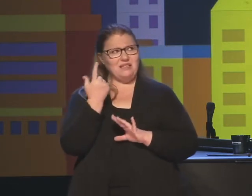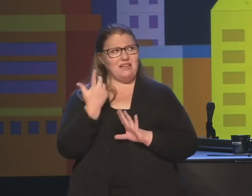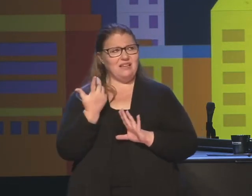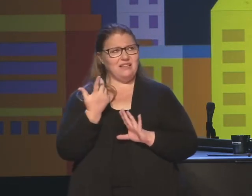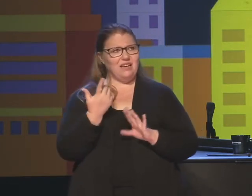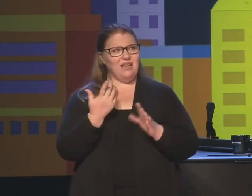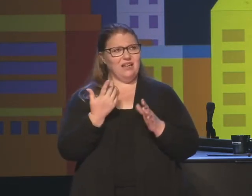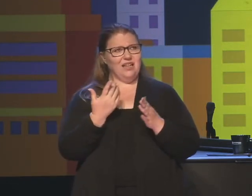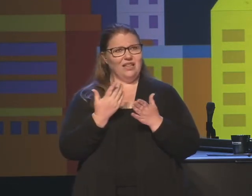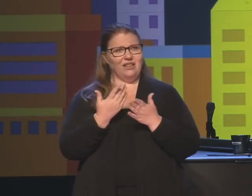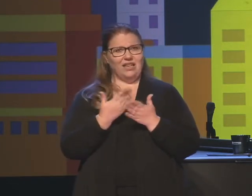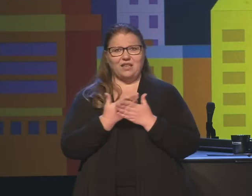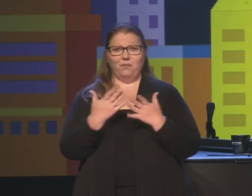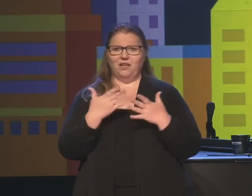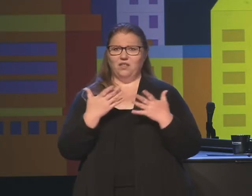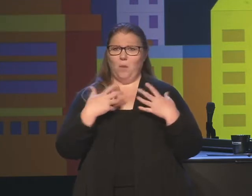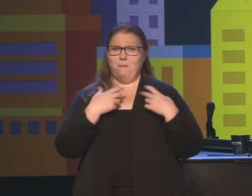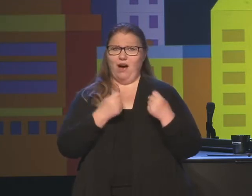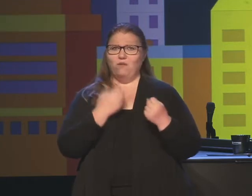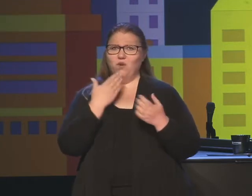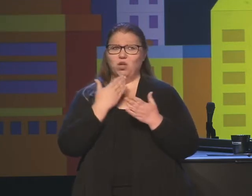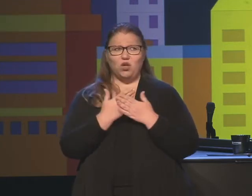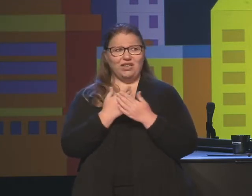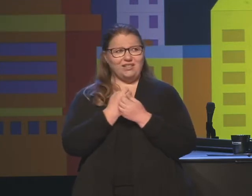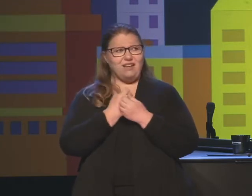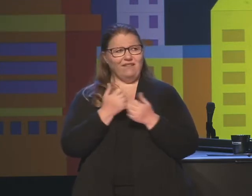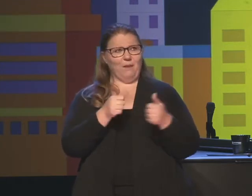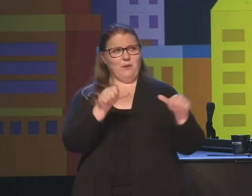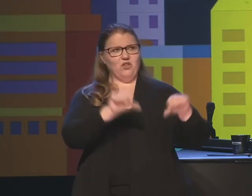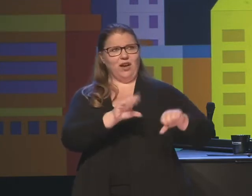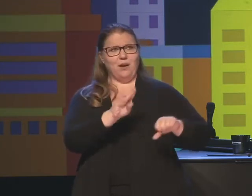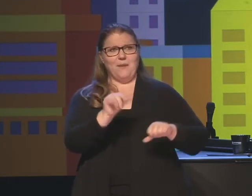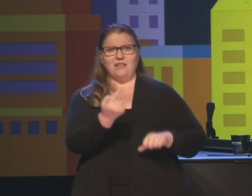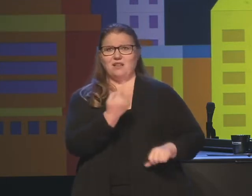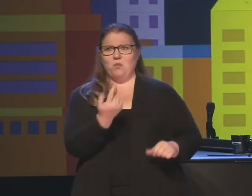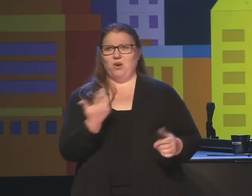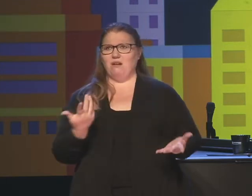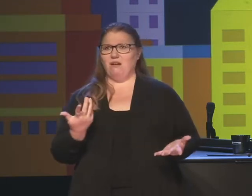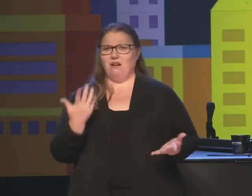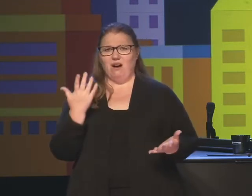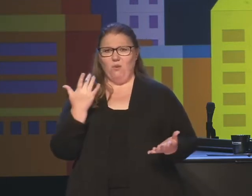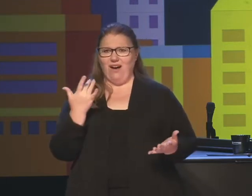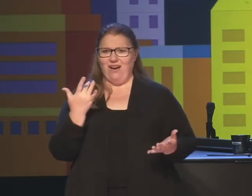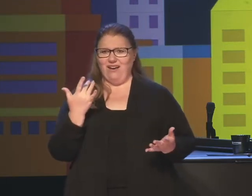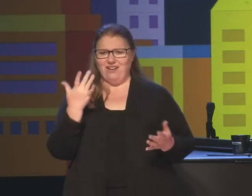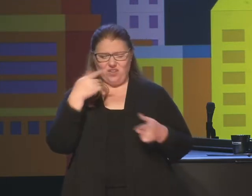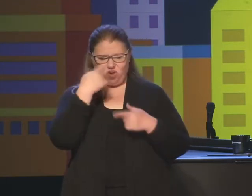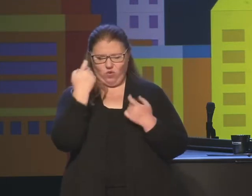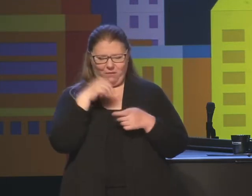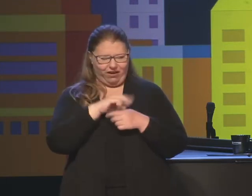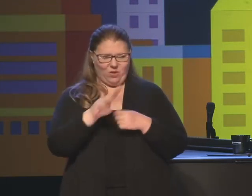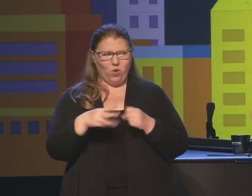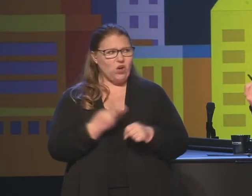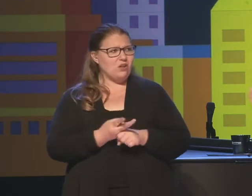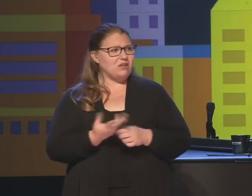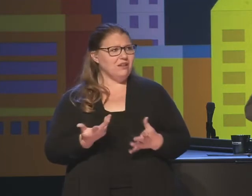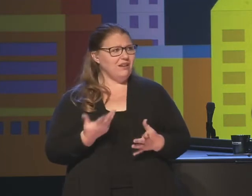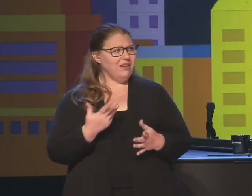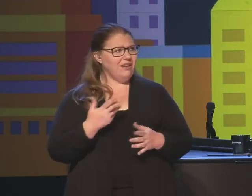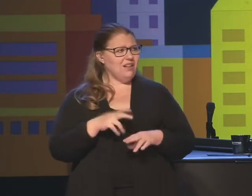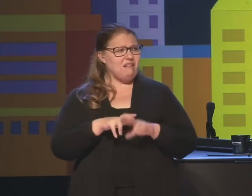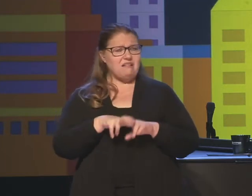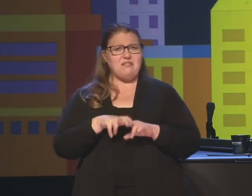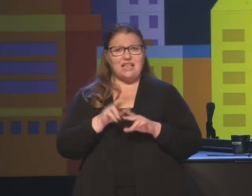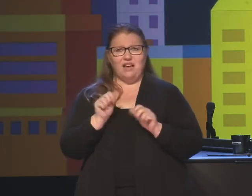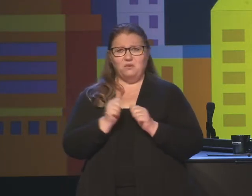powerful and good as love could be rejected by someone because there's trauma in our world. I've sat with people whose